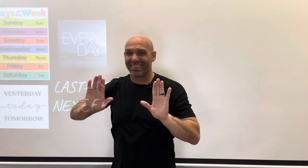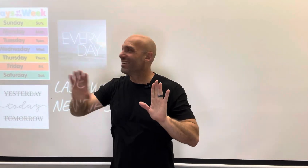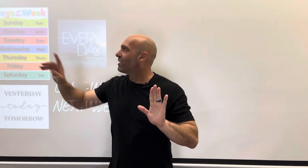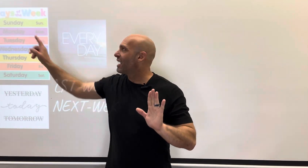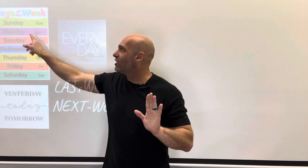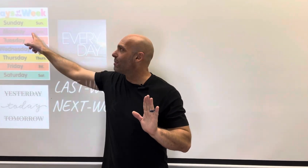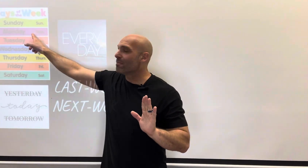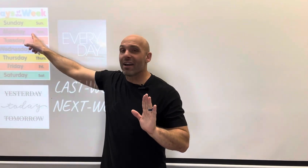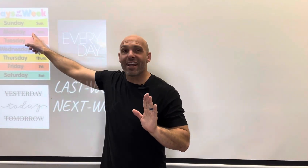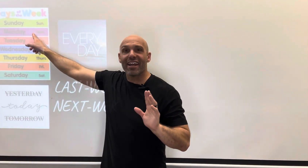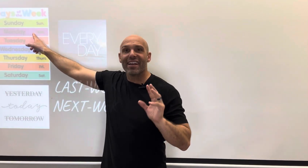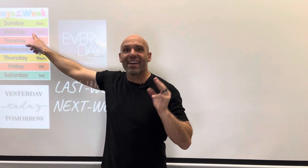Okay, show me Monday.